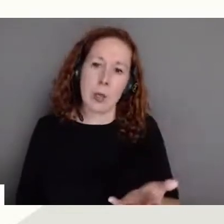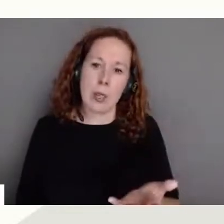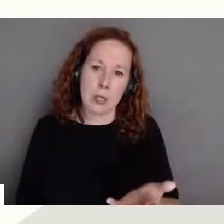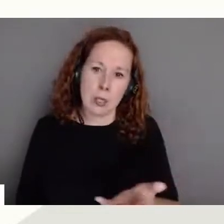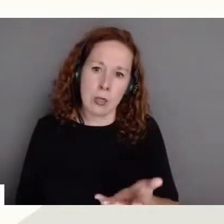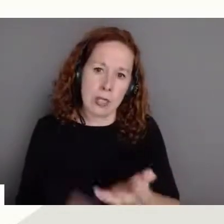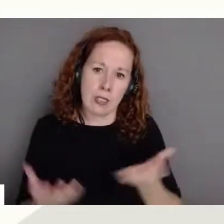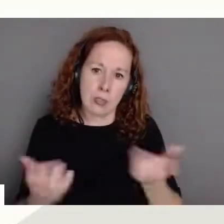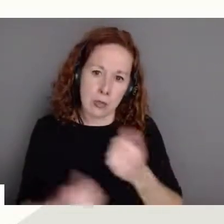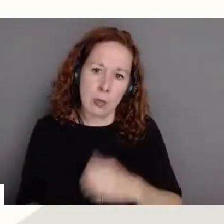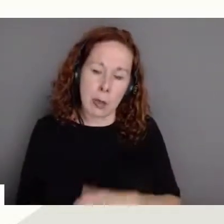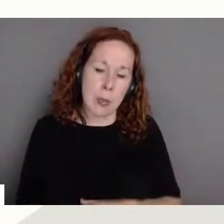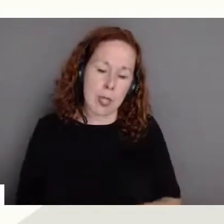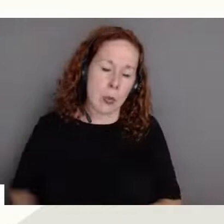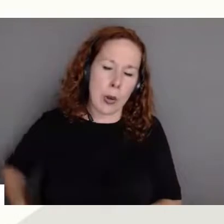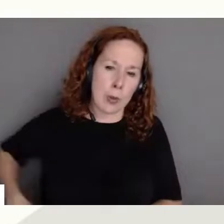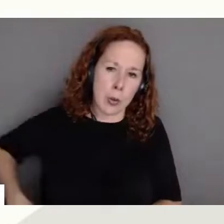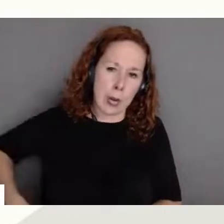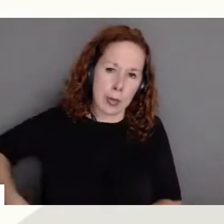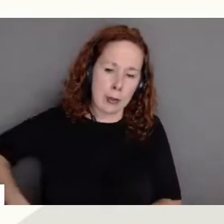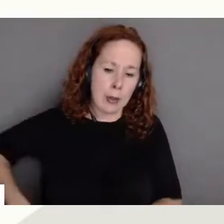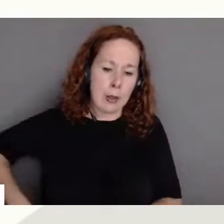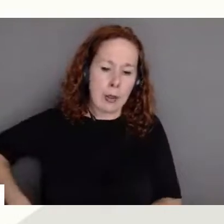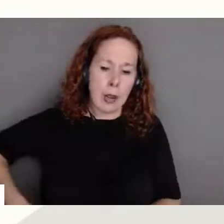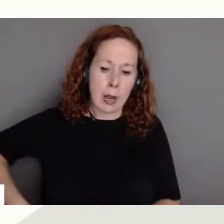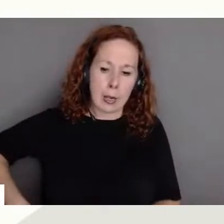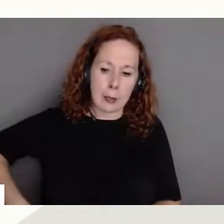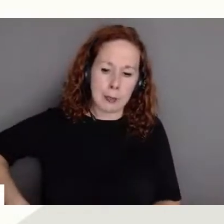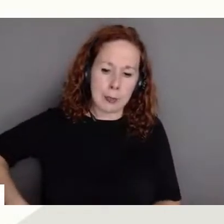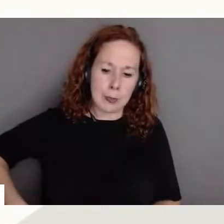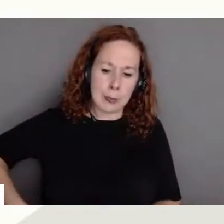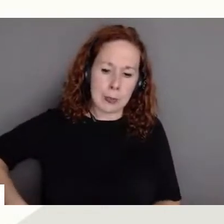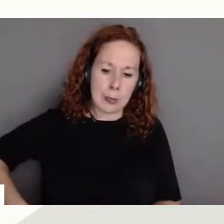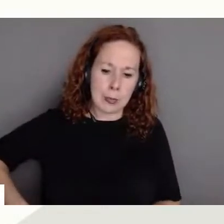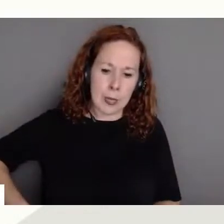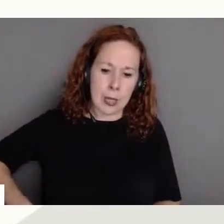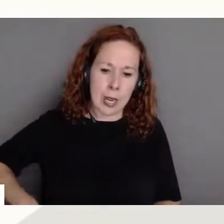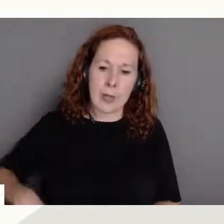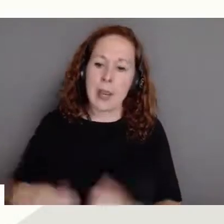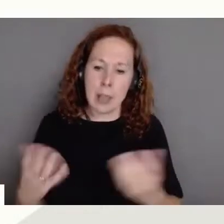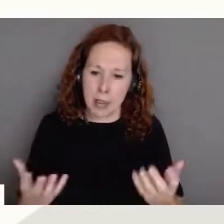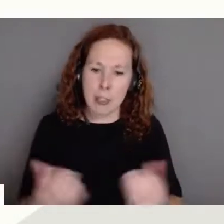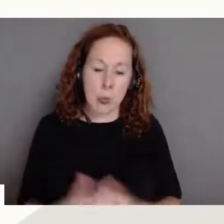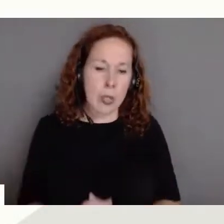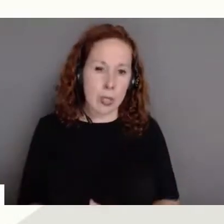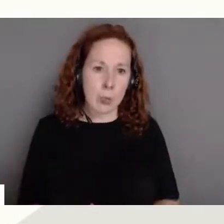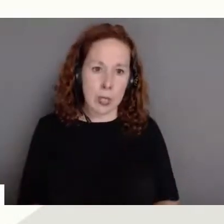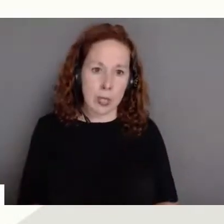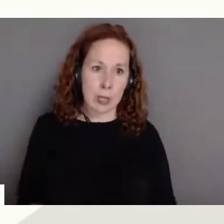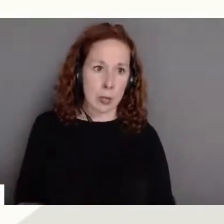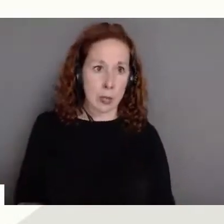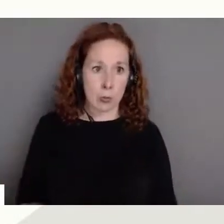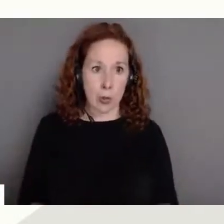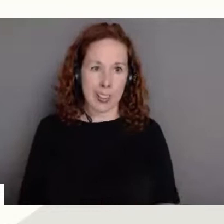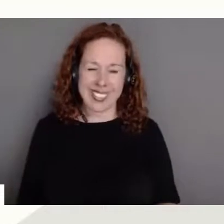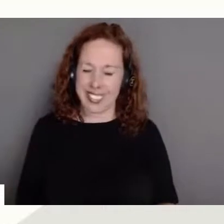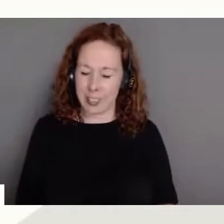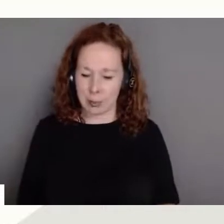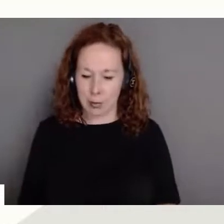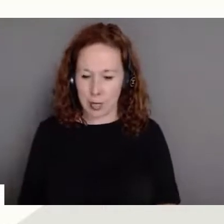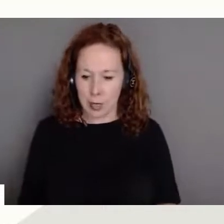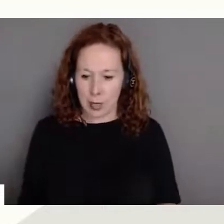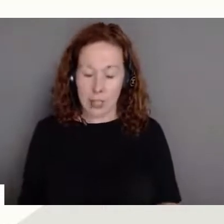get that across to the deaf members that were at the rally. um, and then afterwards it was we